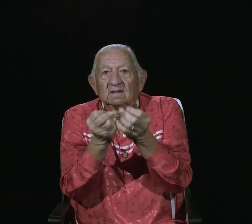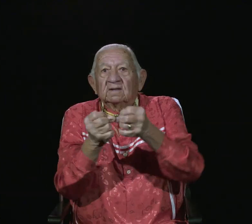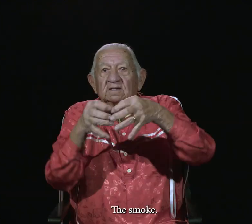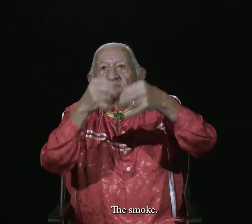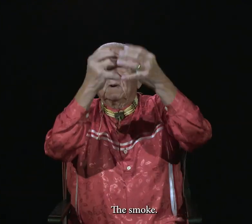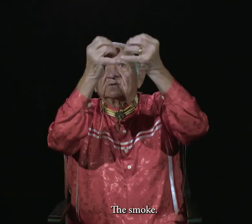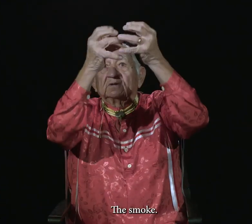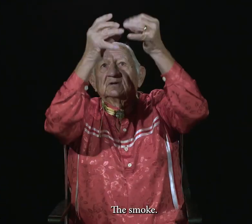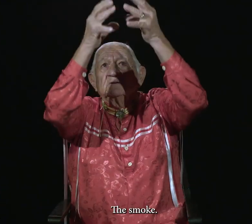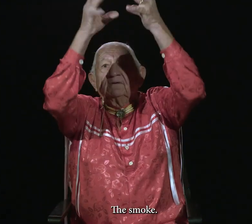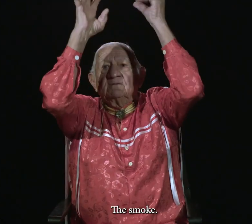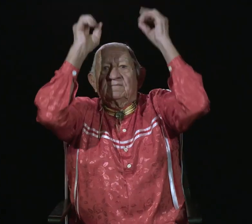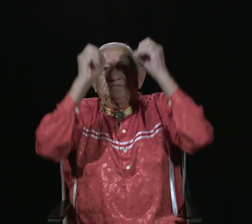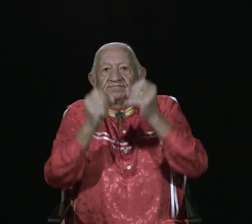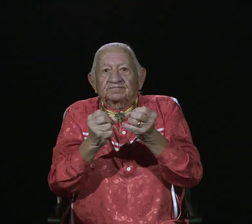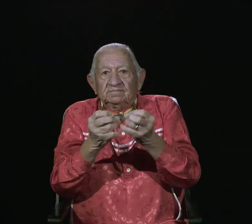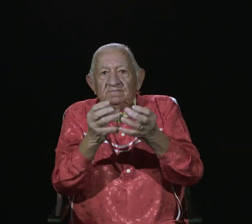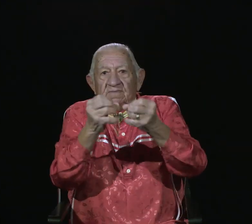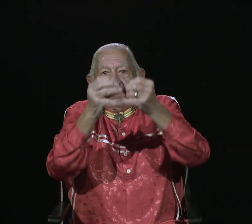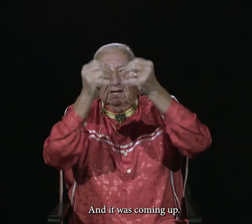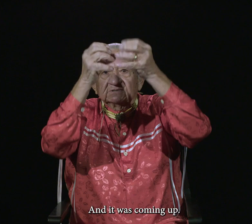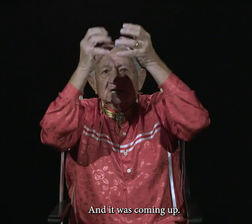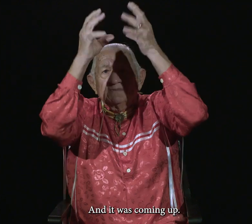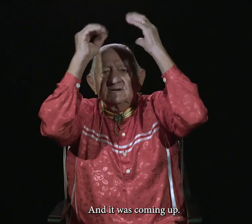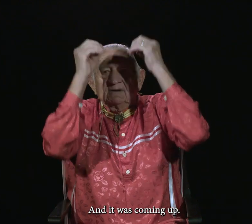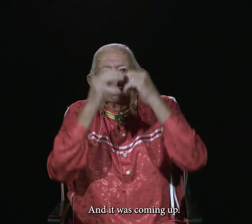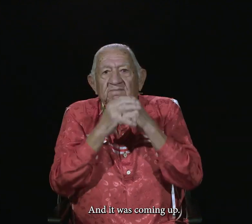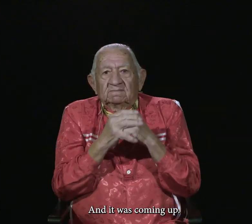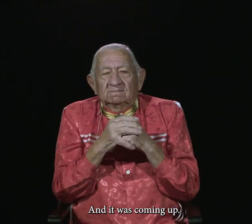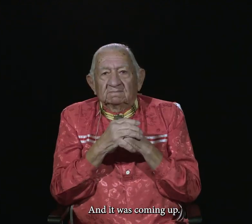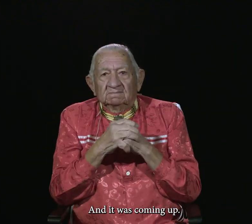the smoke that was coming up.